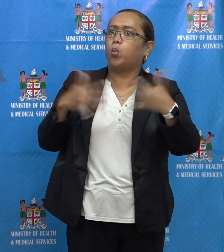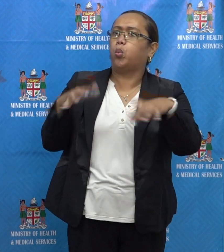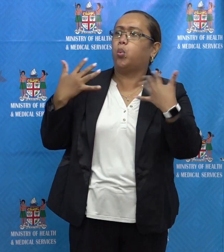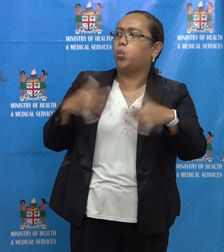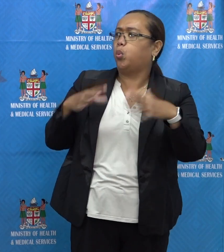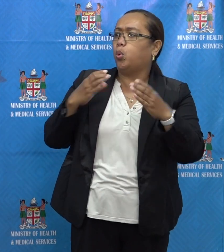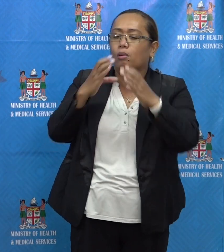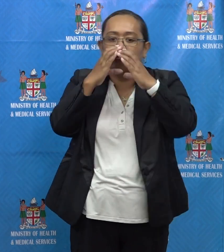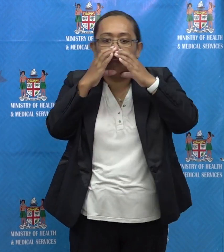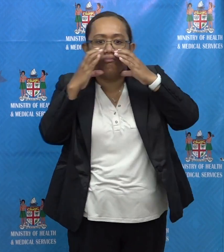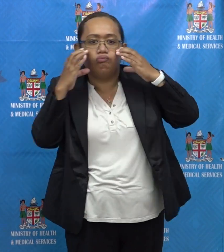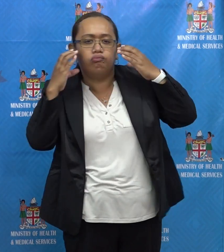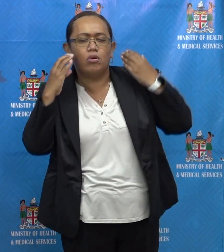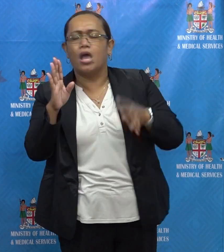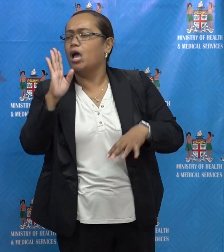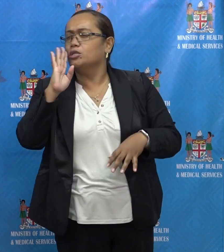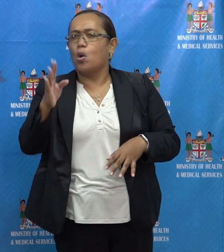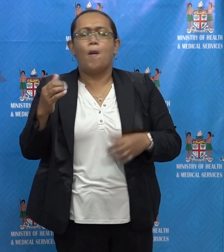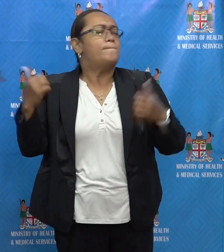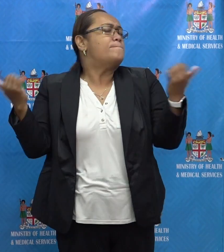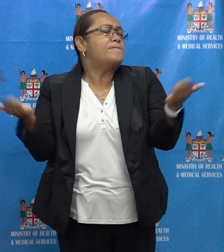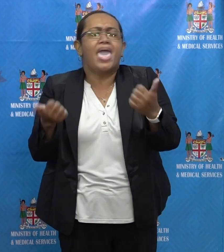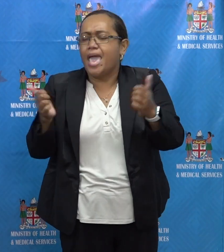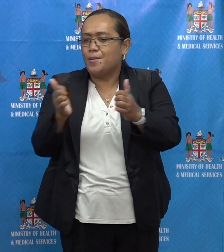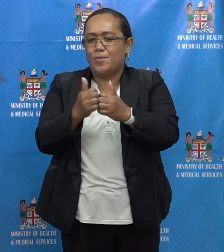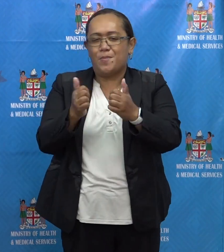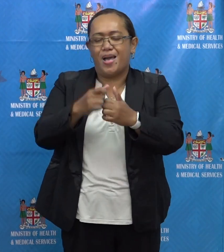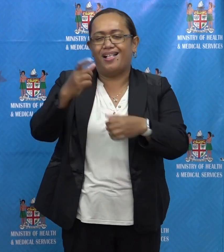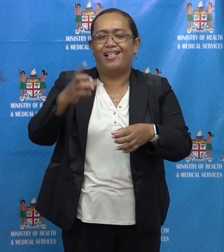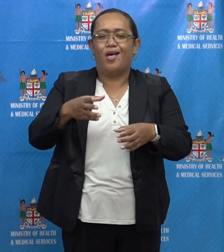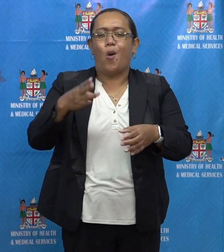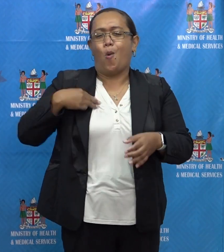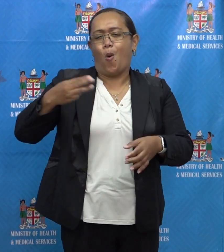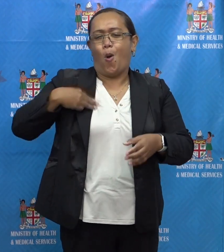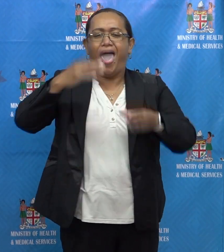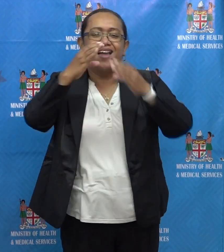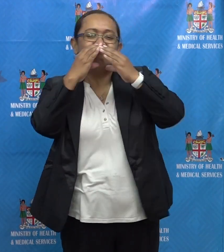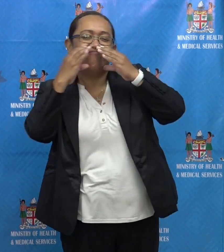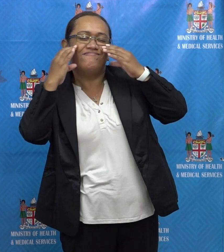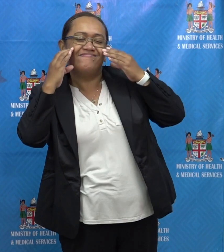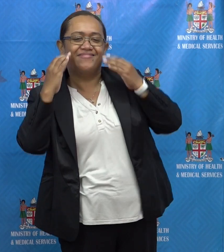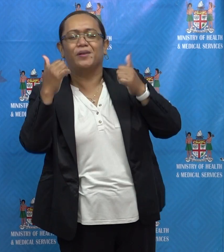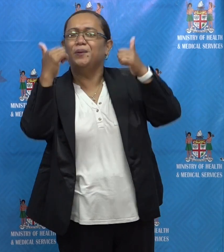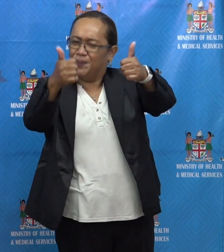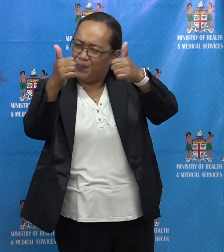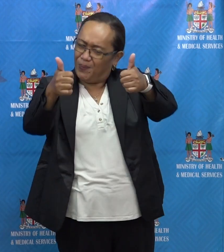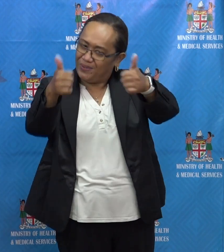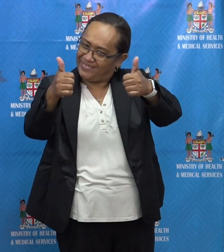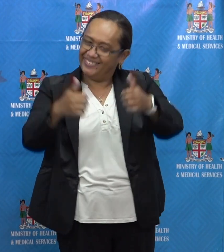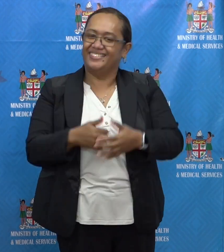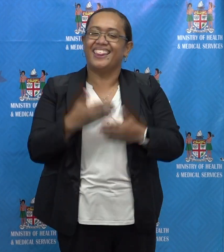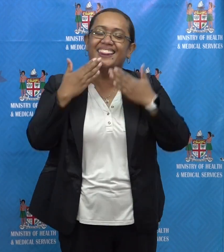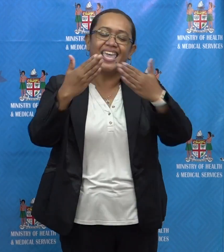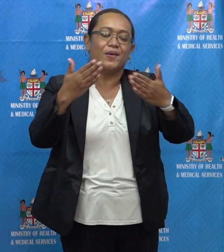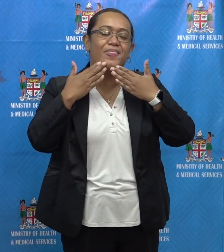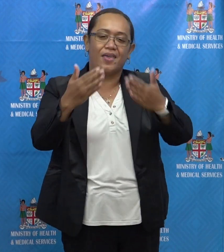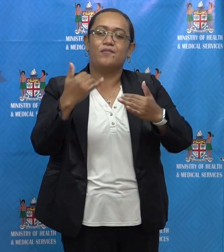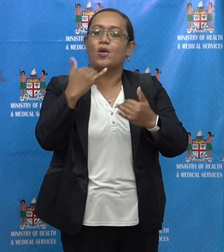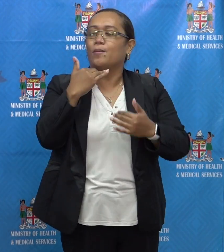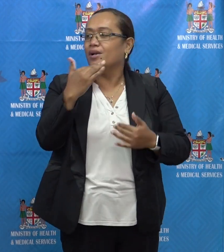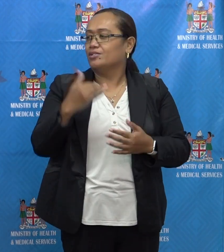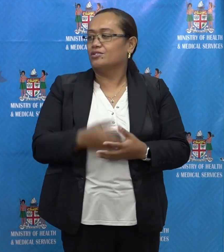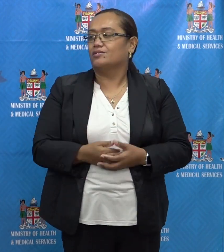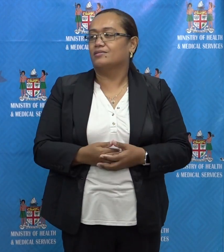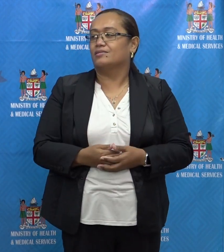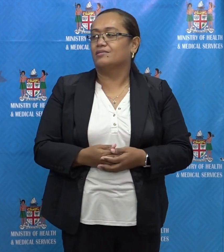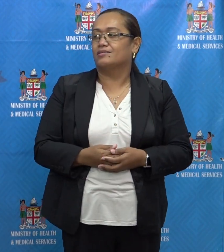grocery store. I saw so many people wearing masks. And I thank all of you who are taking this on board. And please, more of the